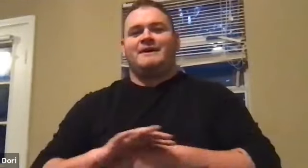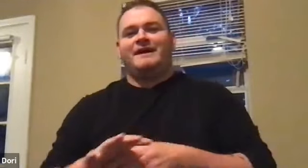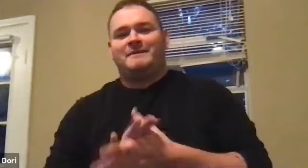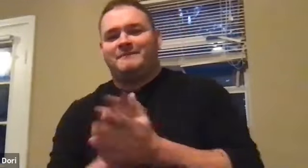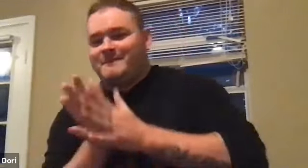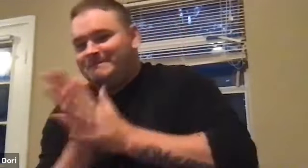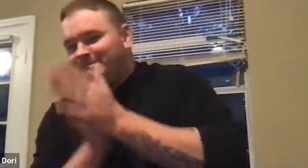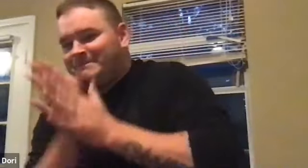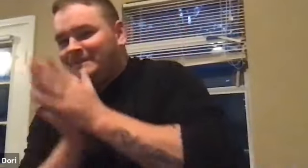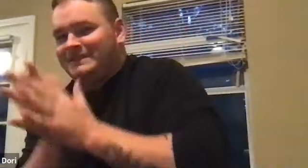right.